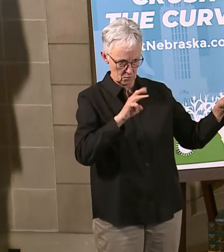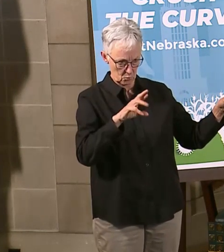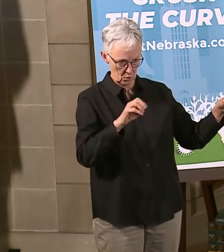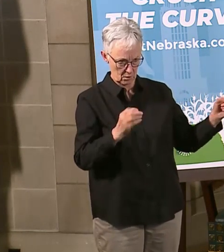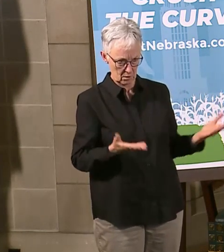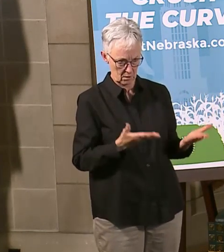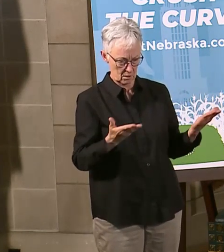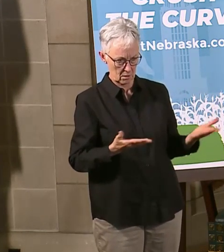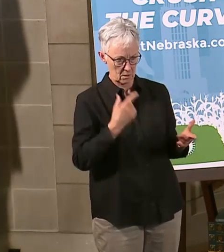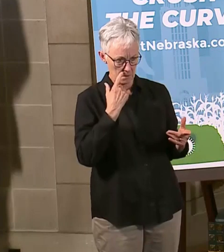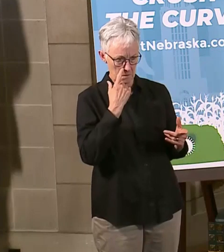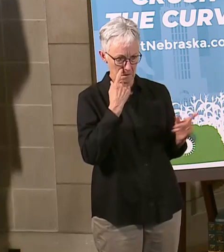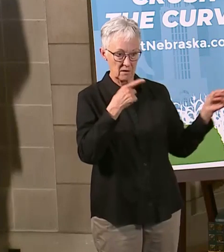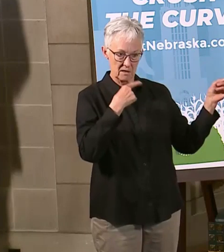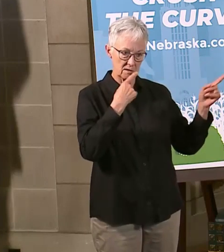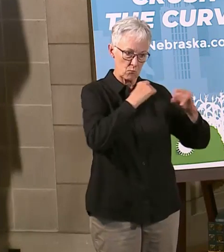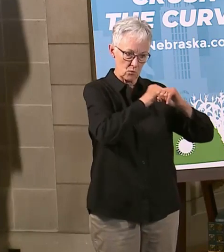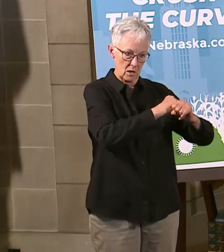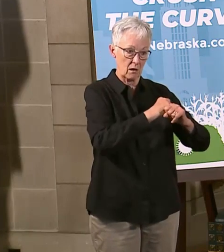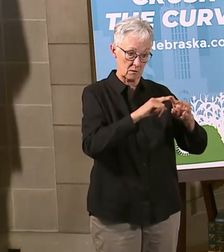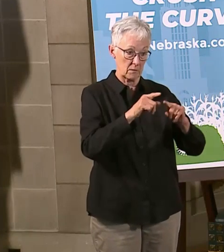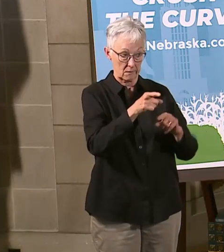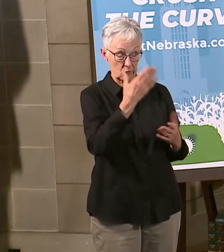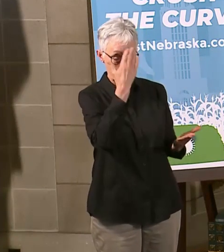sold. Yeah.